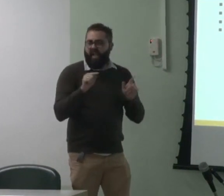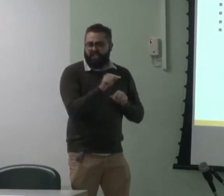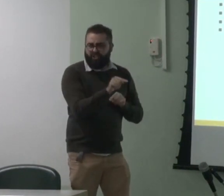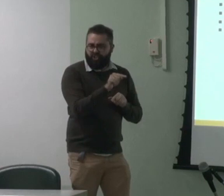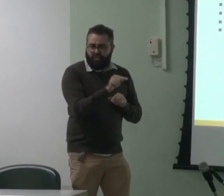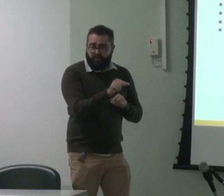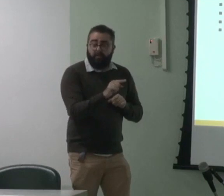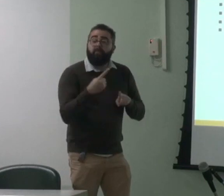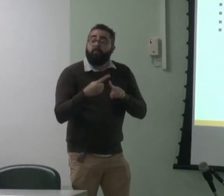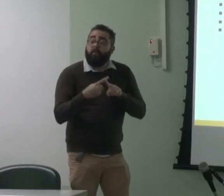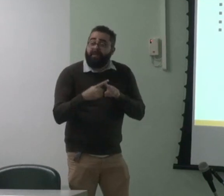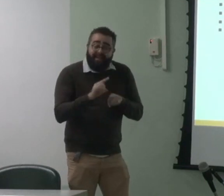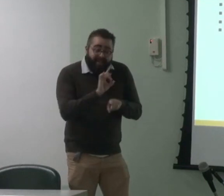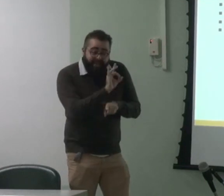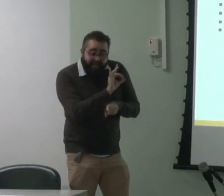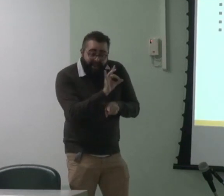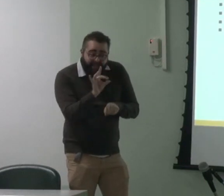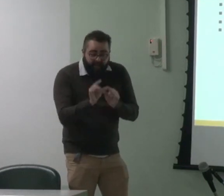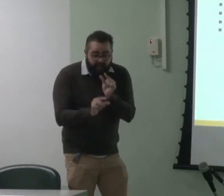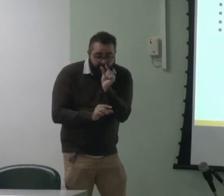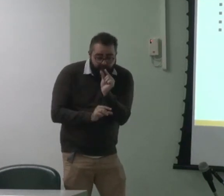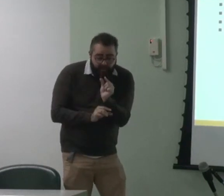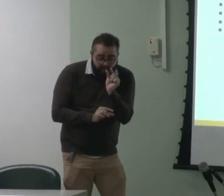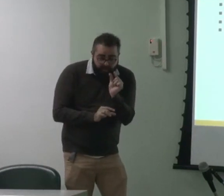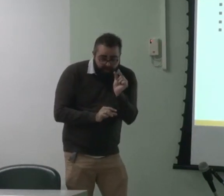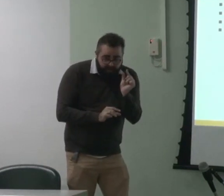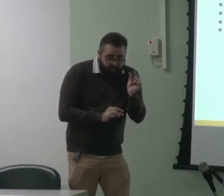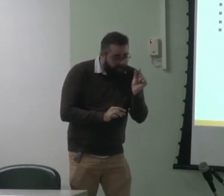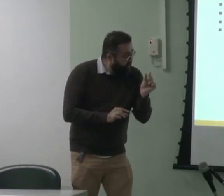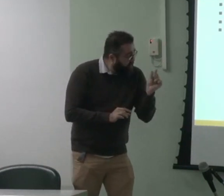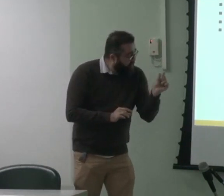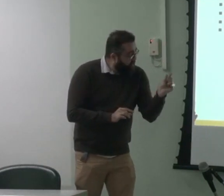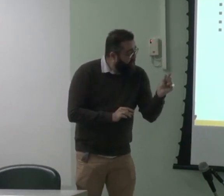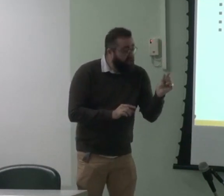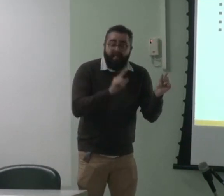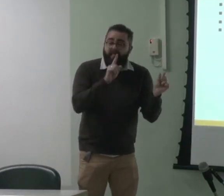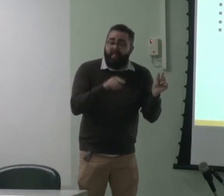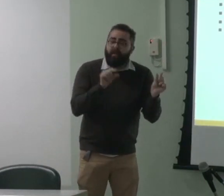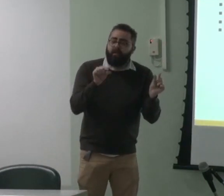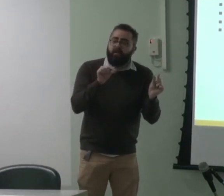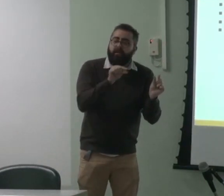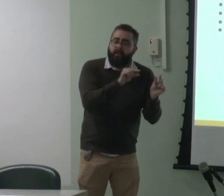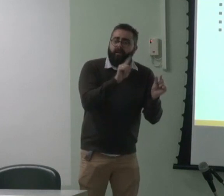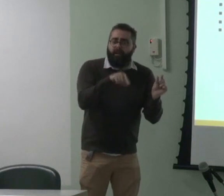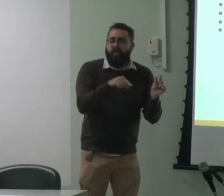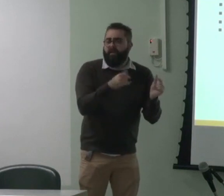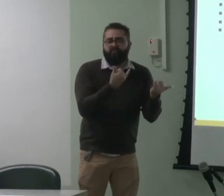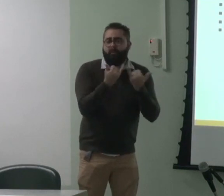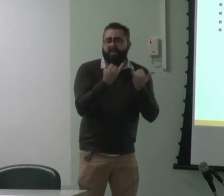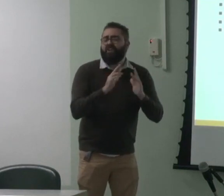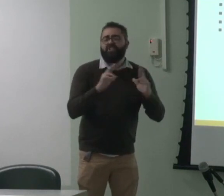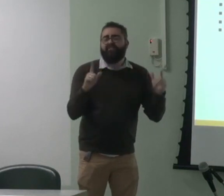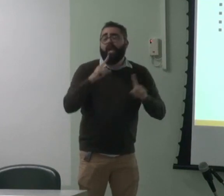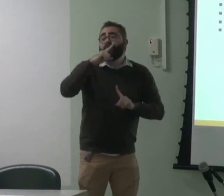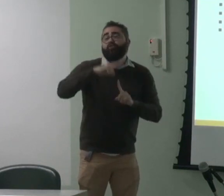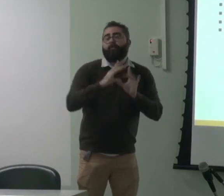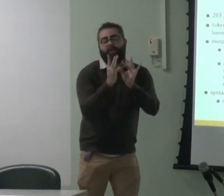each character separately and interpret it based on the table we have there.